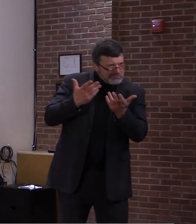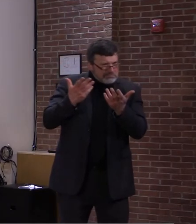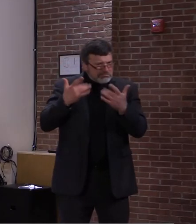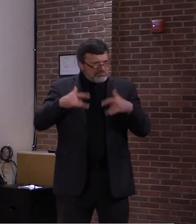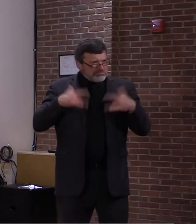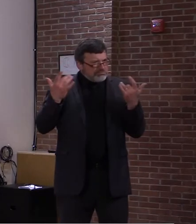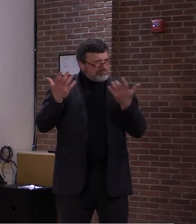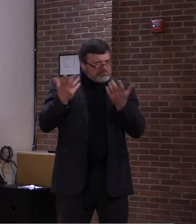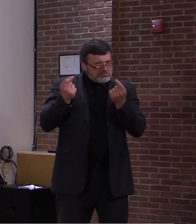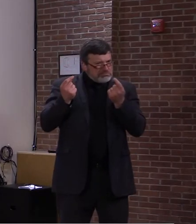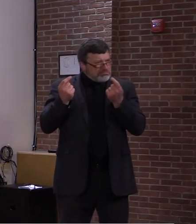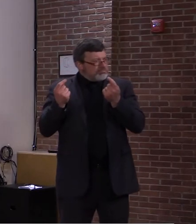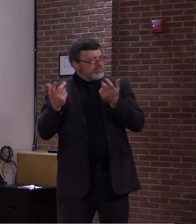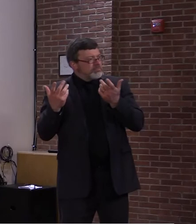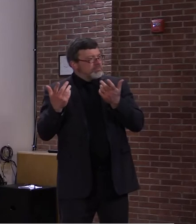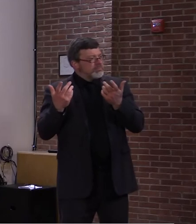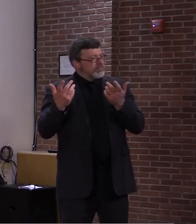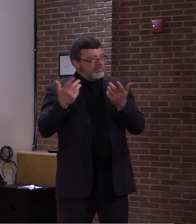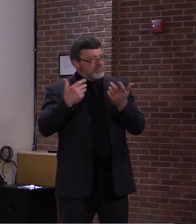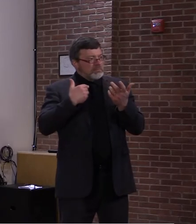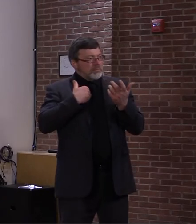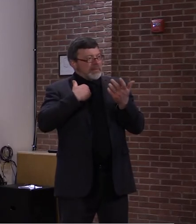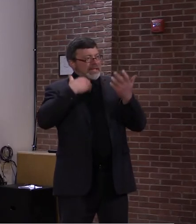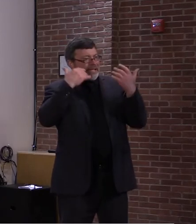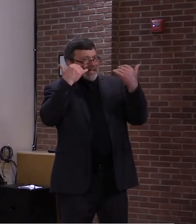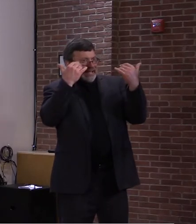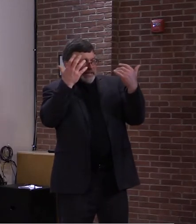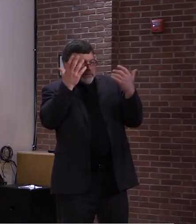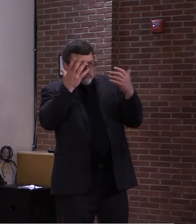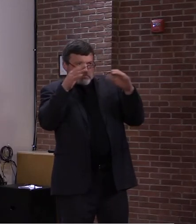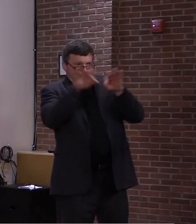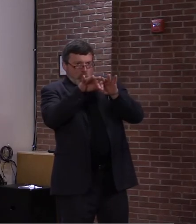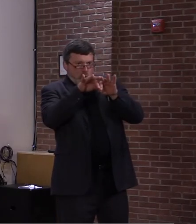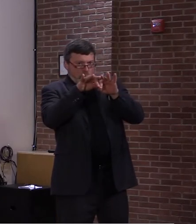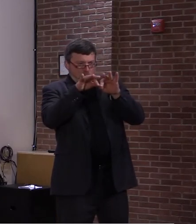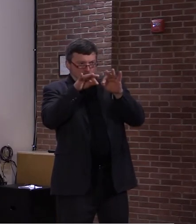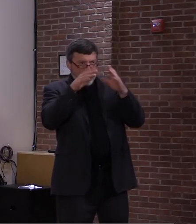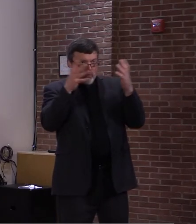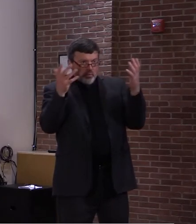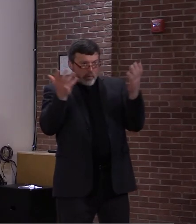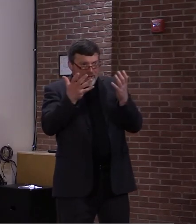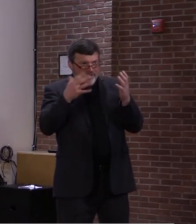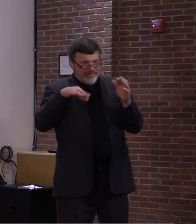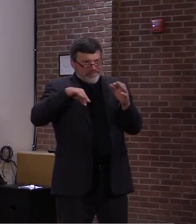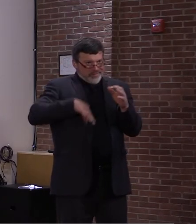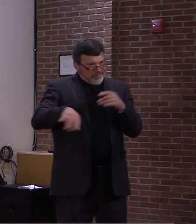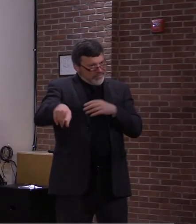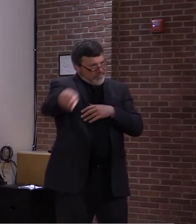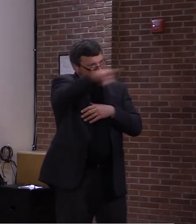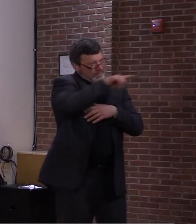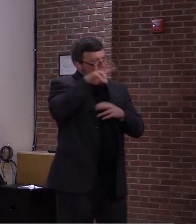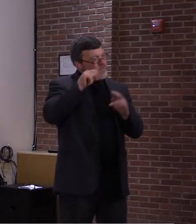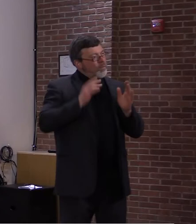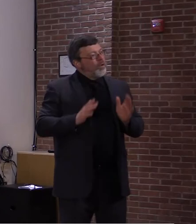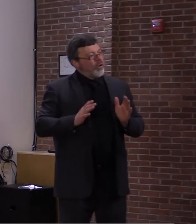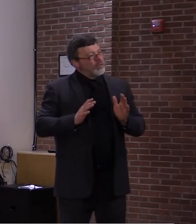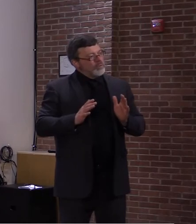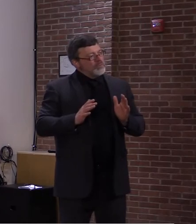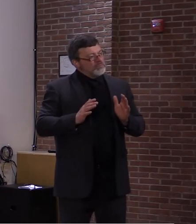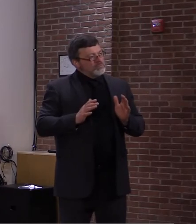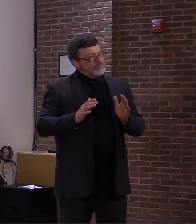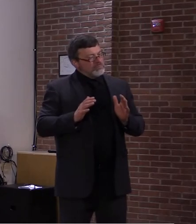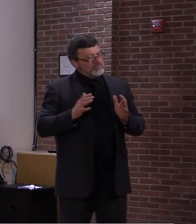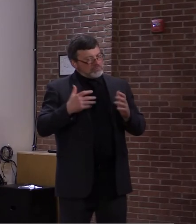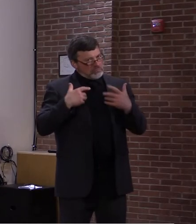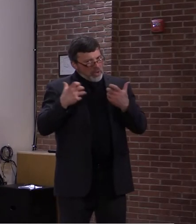and wanted to just do what was best for Vermont and make sure that we got our fair share as well. And that was never proven